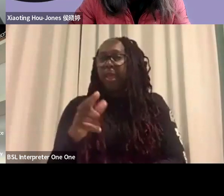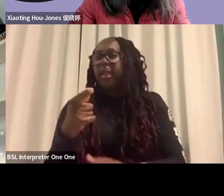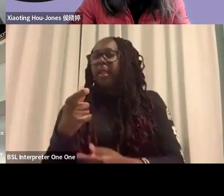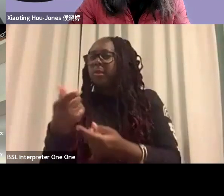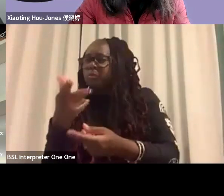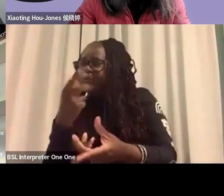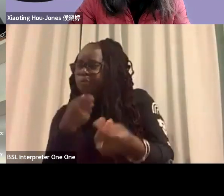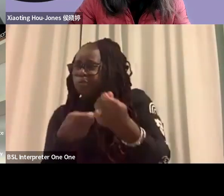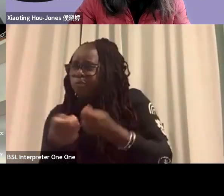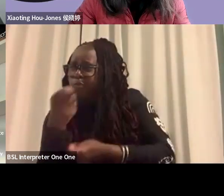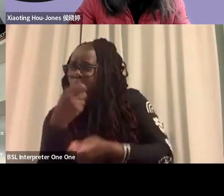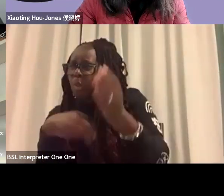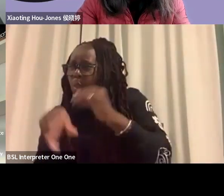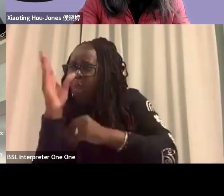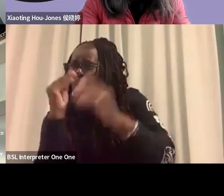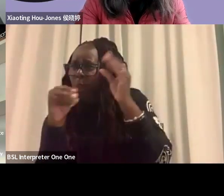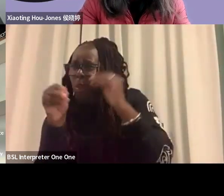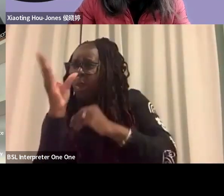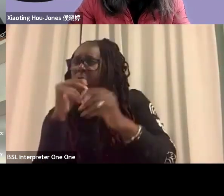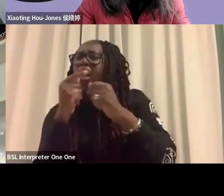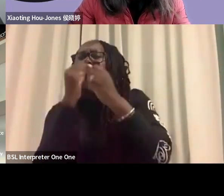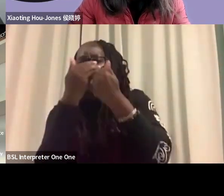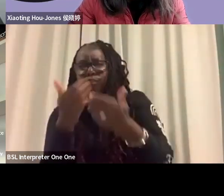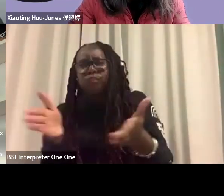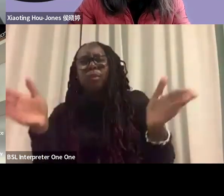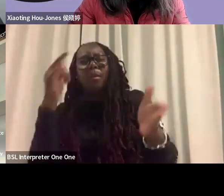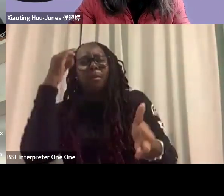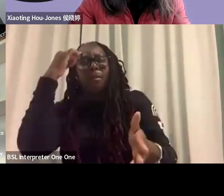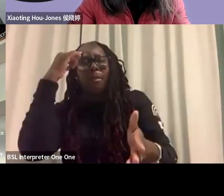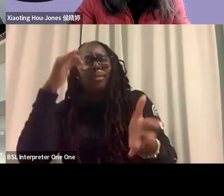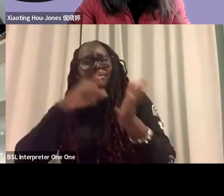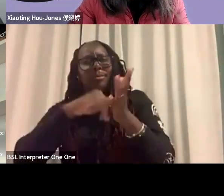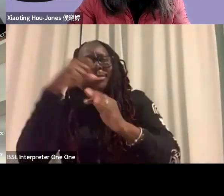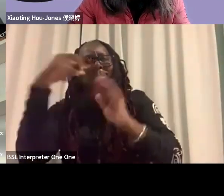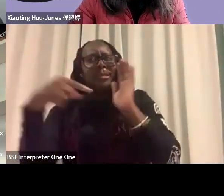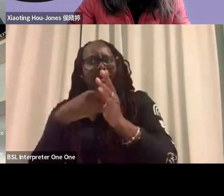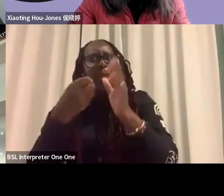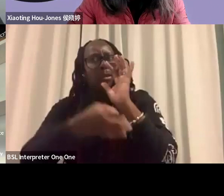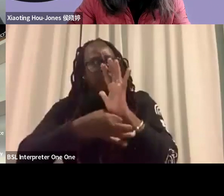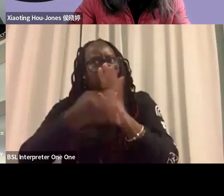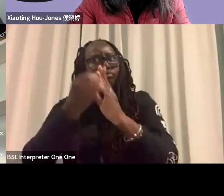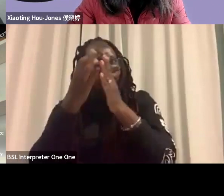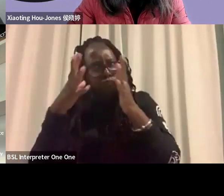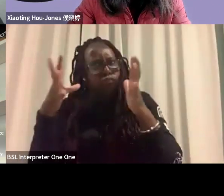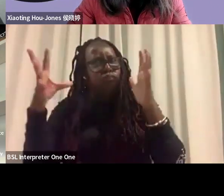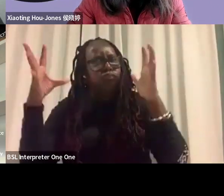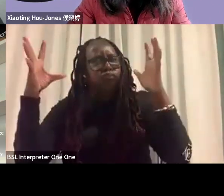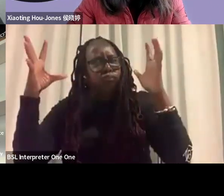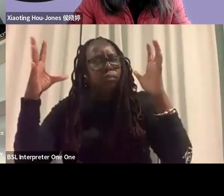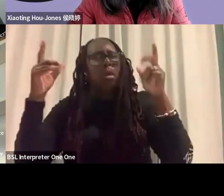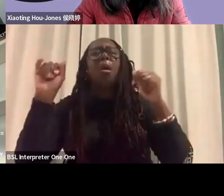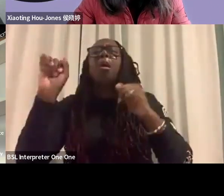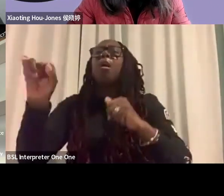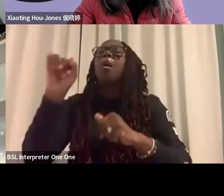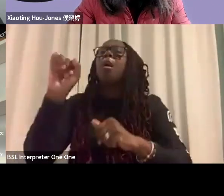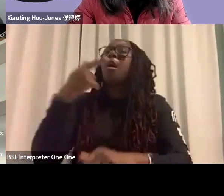really interesting, because it's a way of opening the mindset and consideration of a project, not just